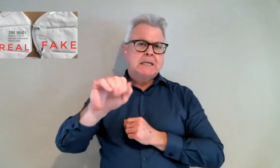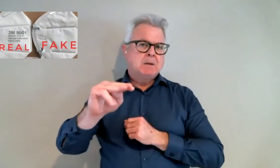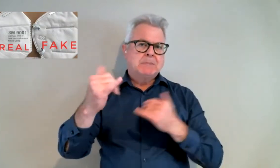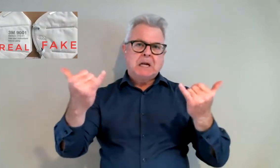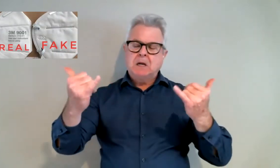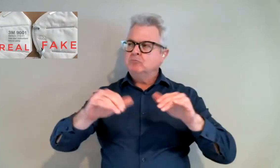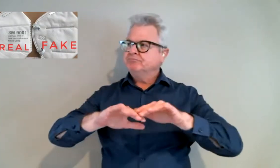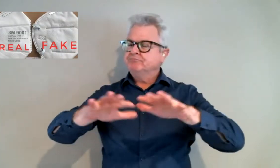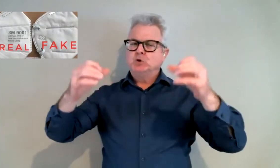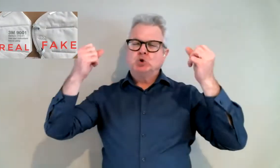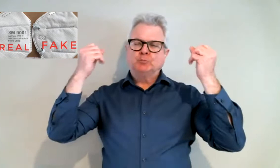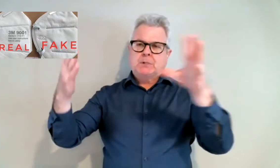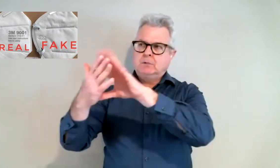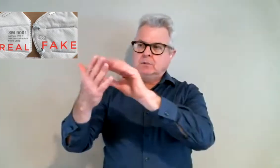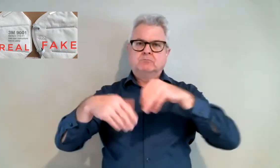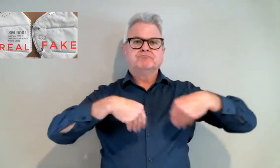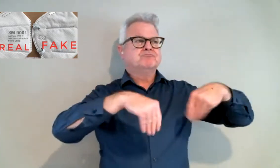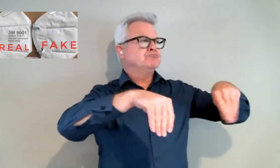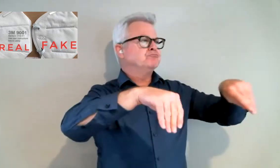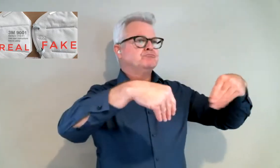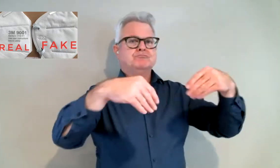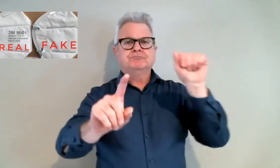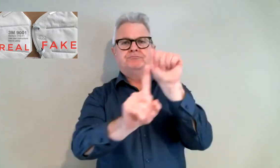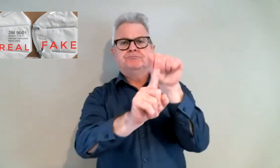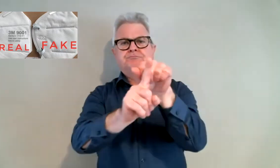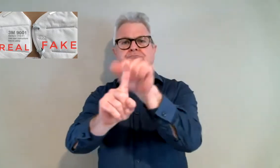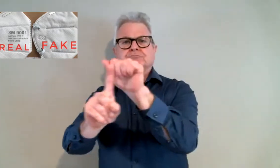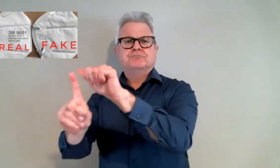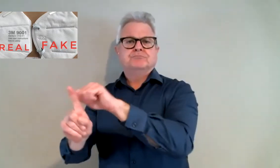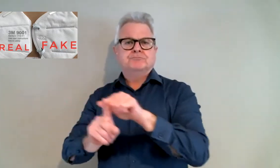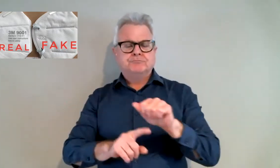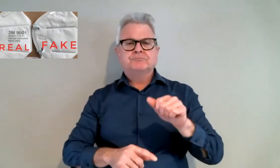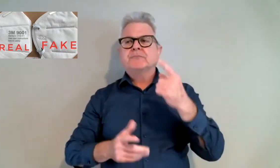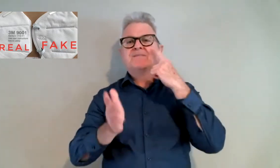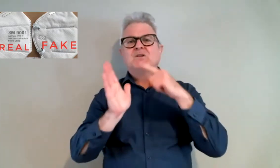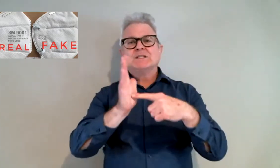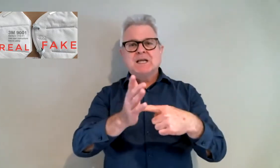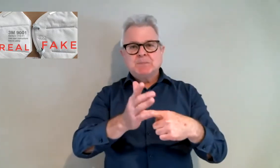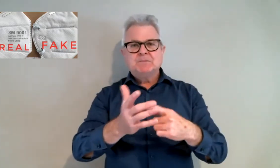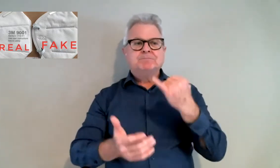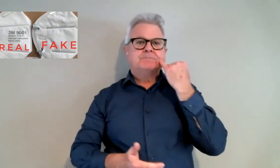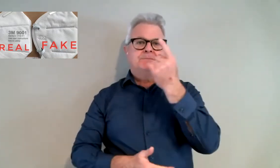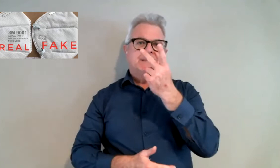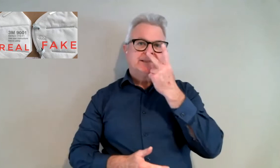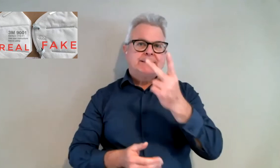that you're getting the right product, because right now there is a lot of fraudulent activity going on and scams